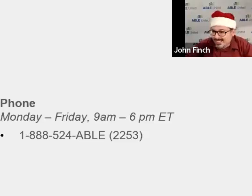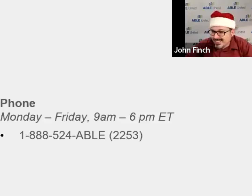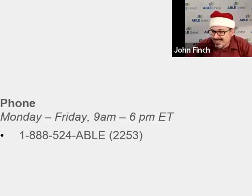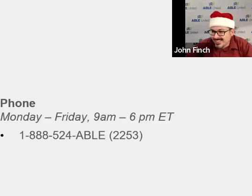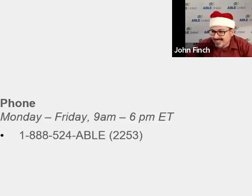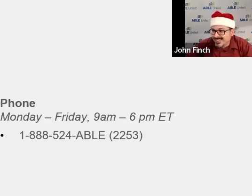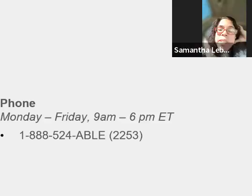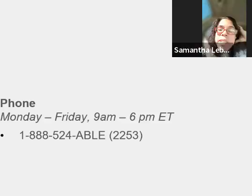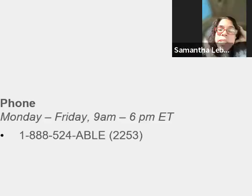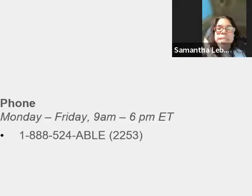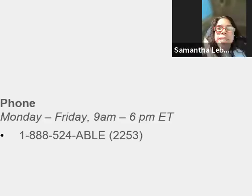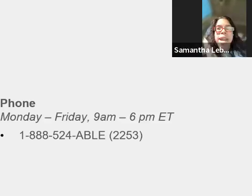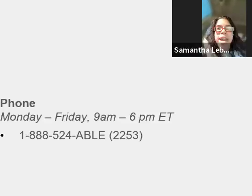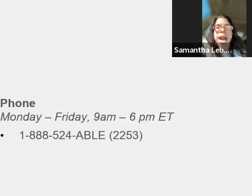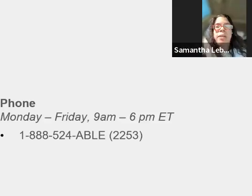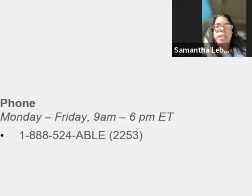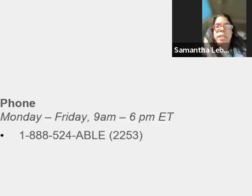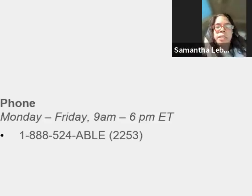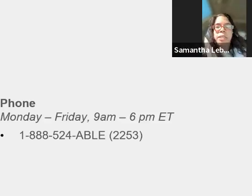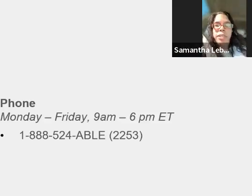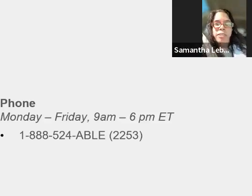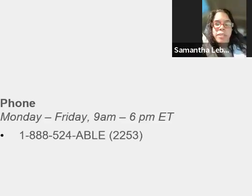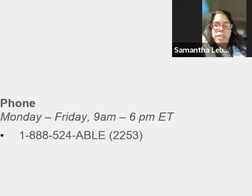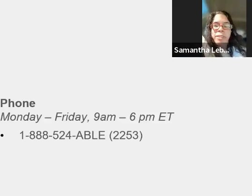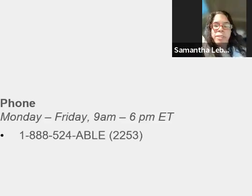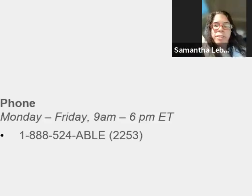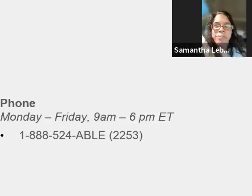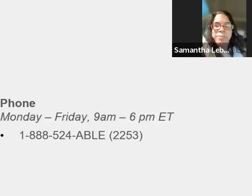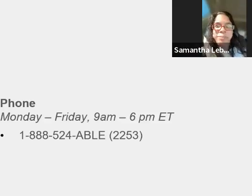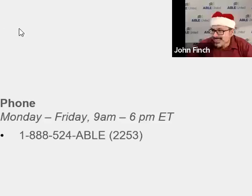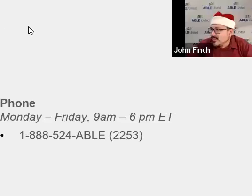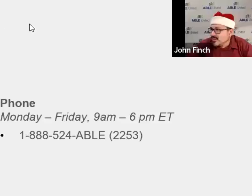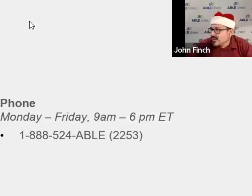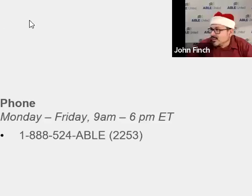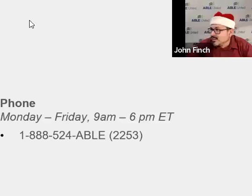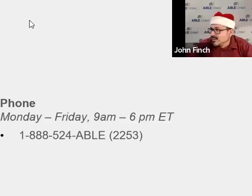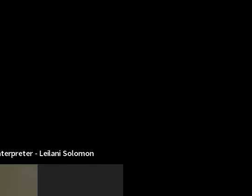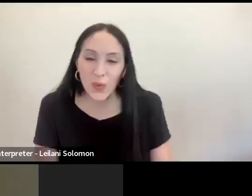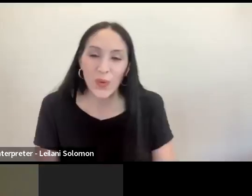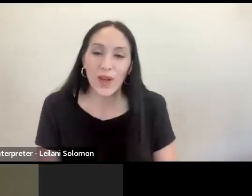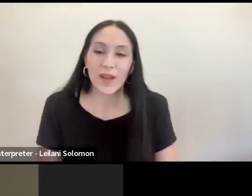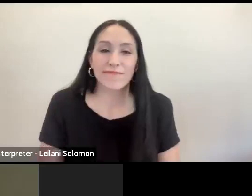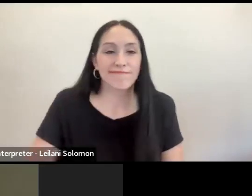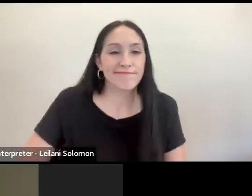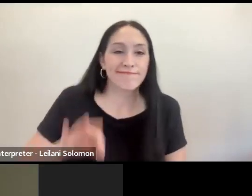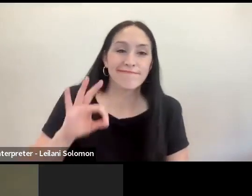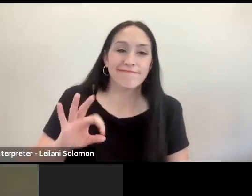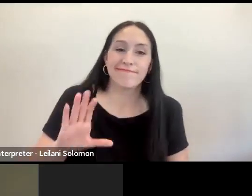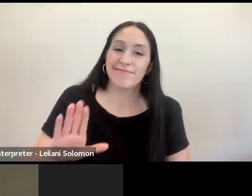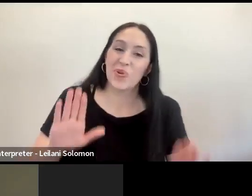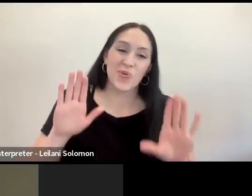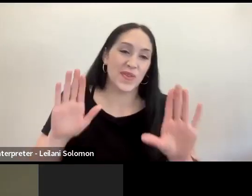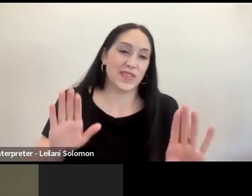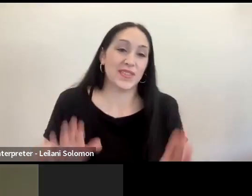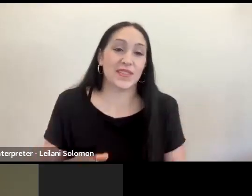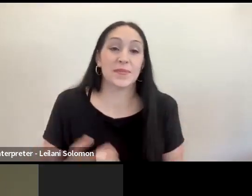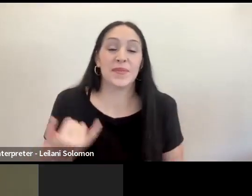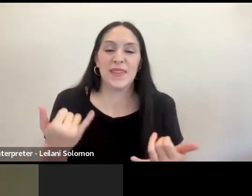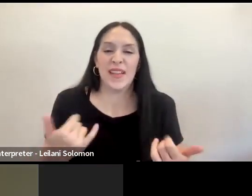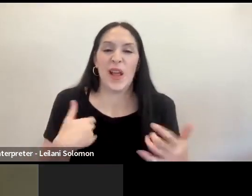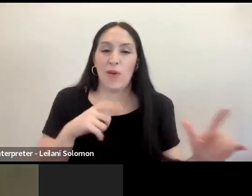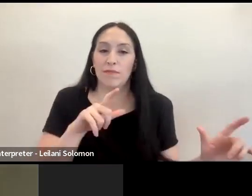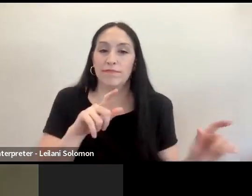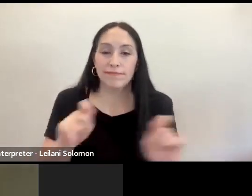doing? I'm doing great today. How are you doing, Ron? Doing awesome. I'm going to stop sharing my screen so you can just see our